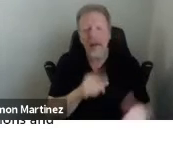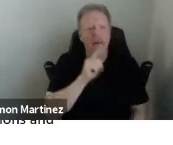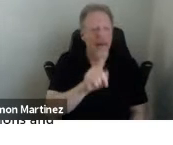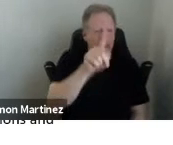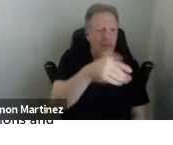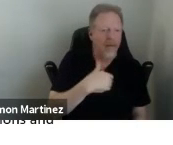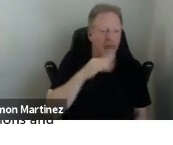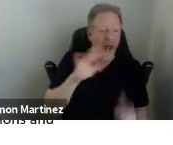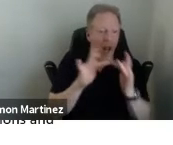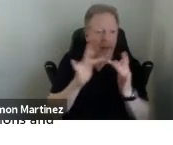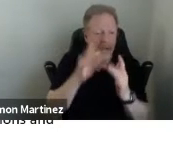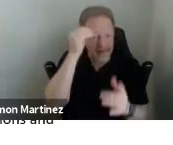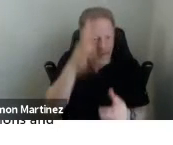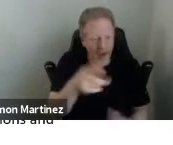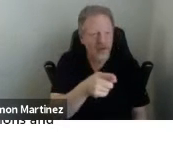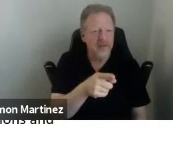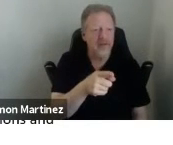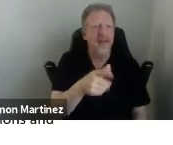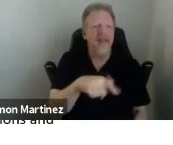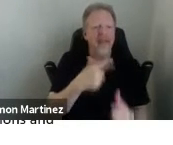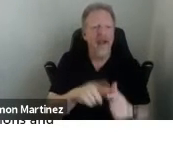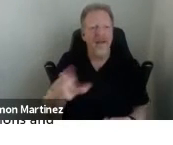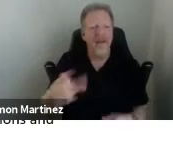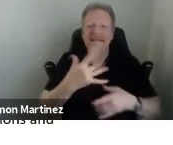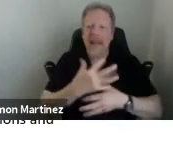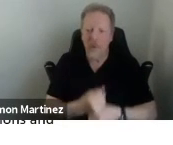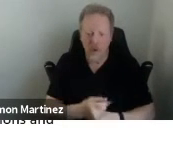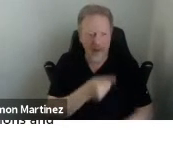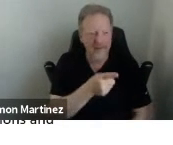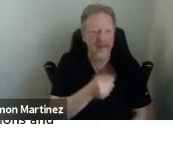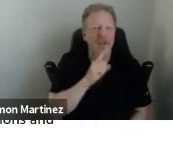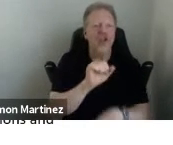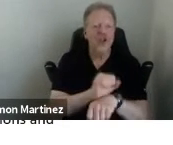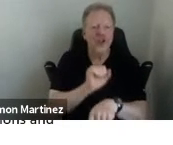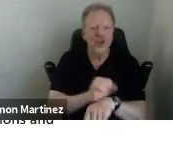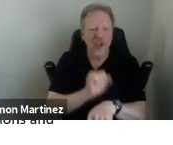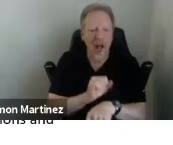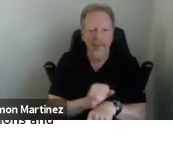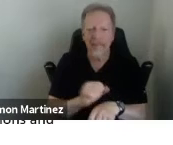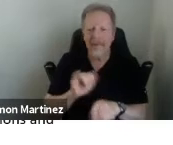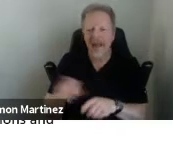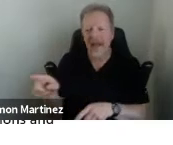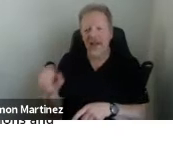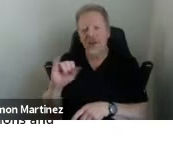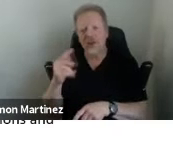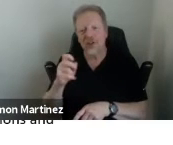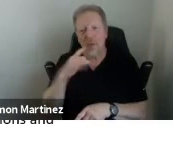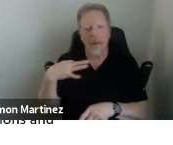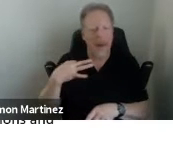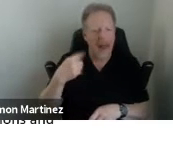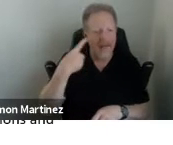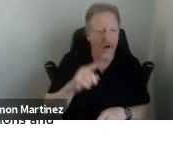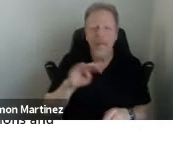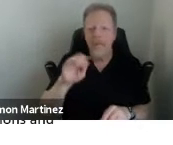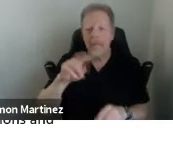the contact information, and then the summary. The job Jane Doe is applying for is marketing communications manager, and that's